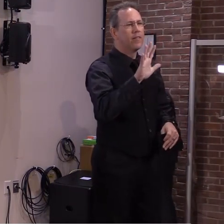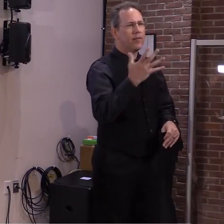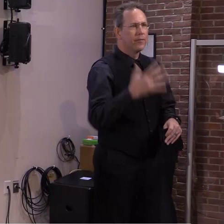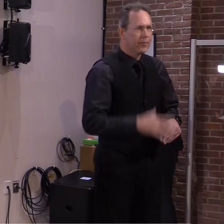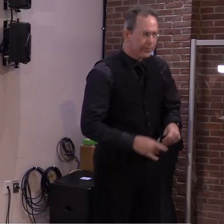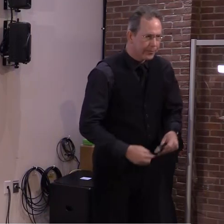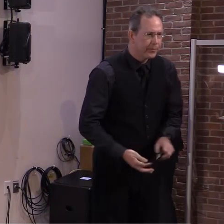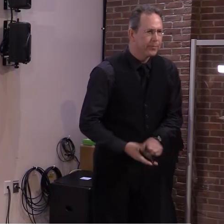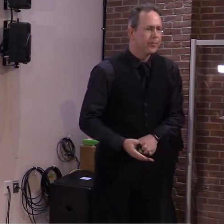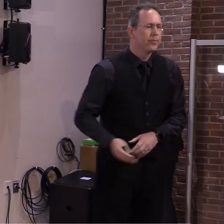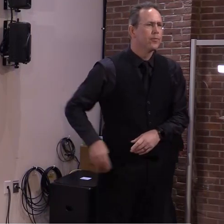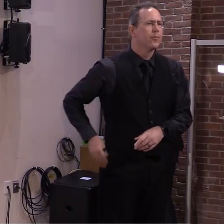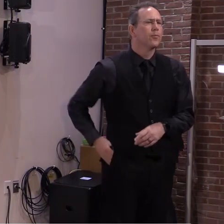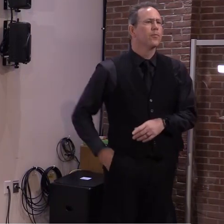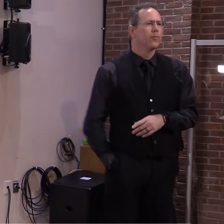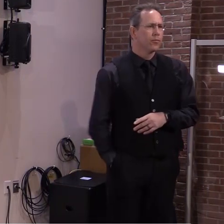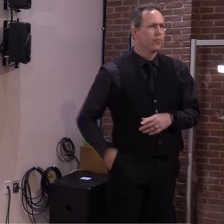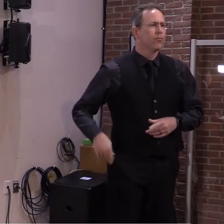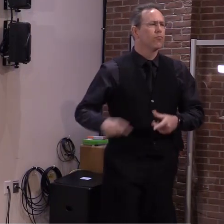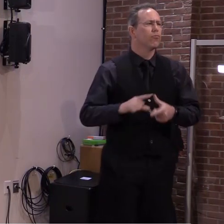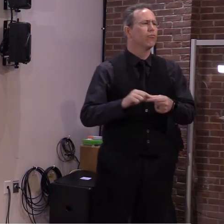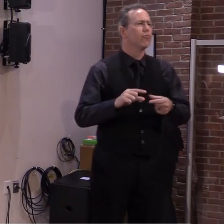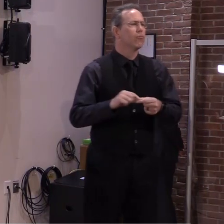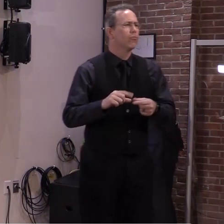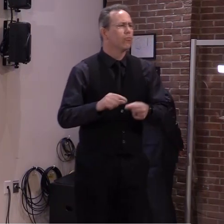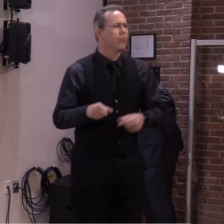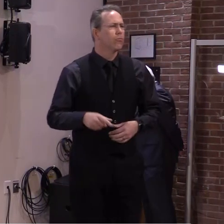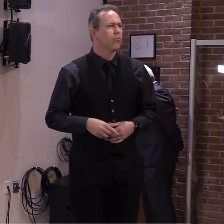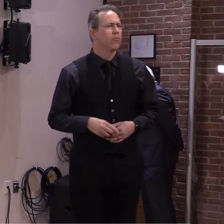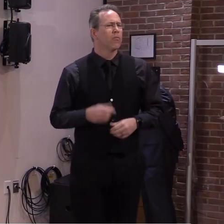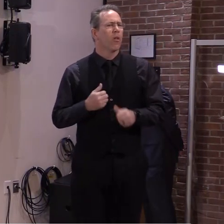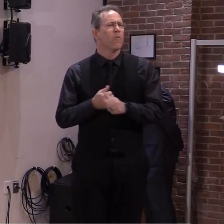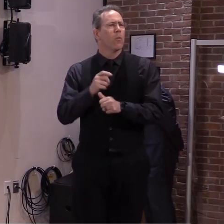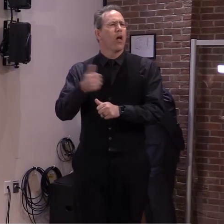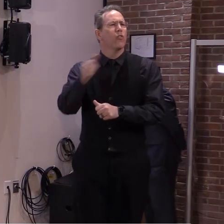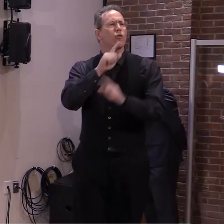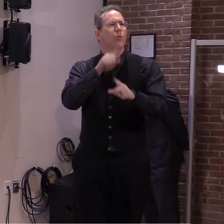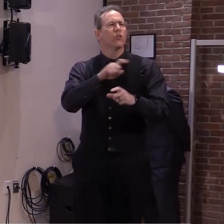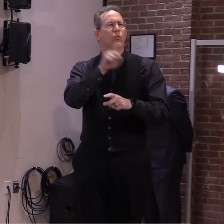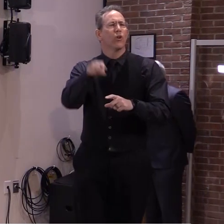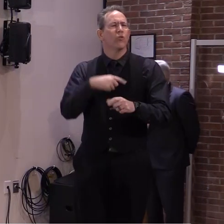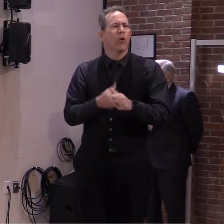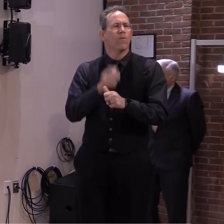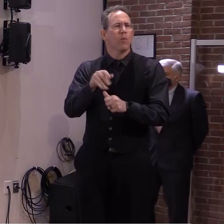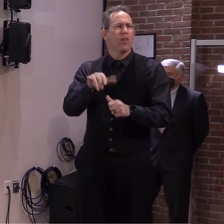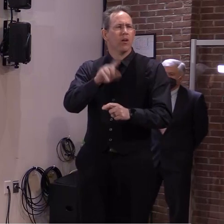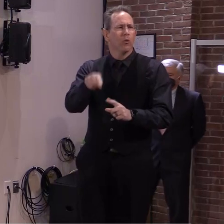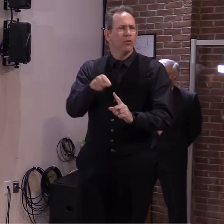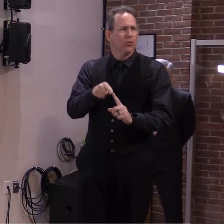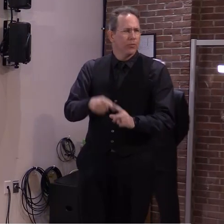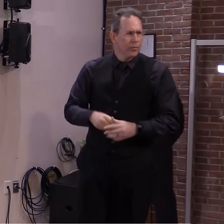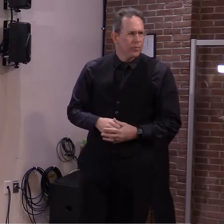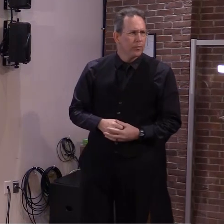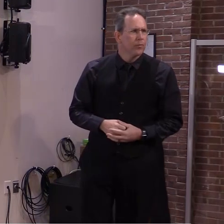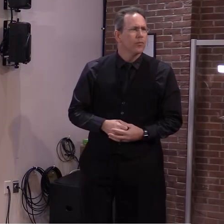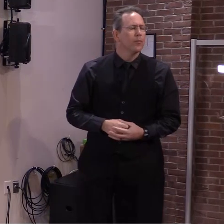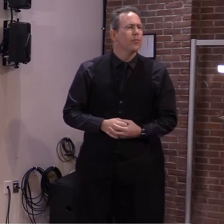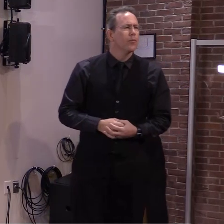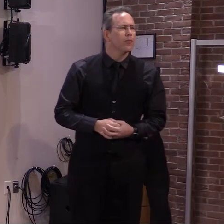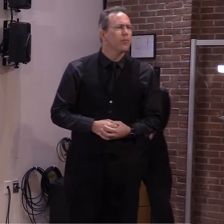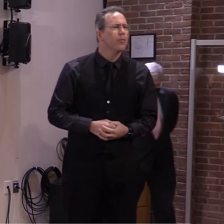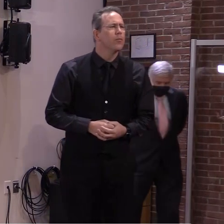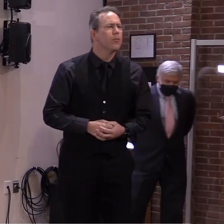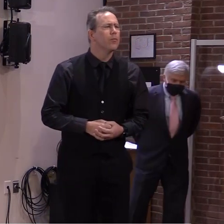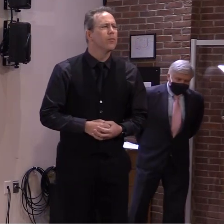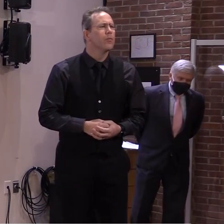in which you expressed disappointment in the Democratic leadership decision to delay another year anyway.